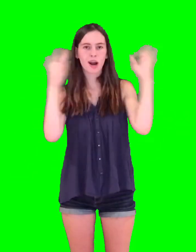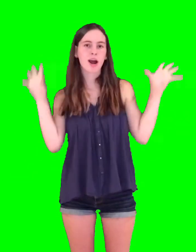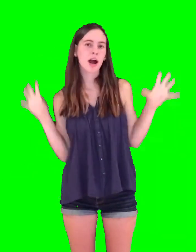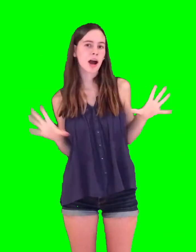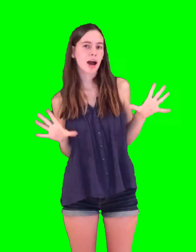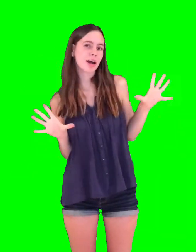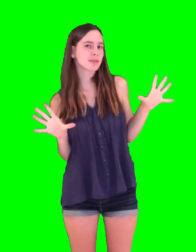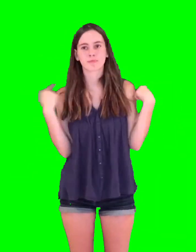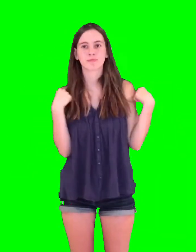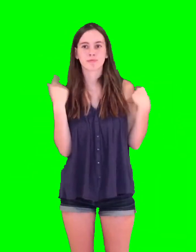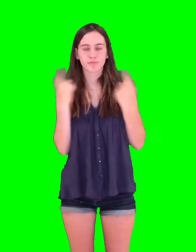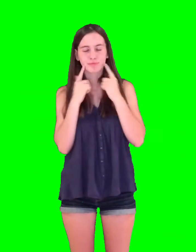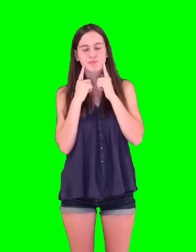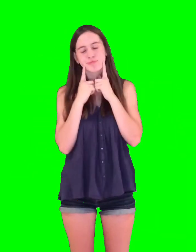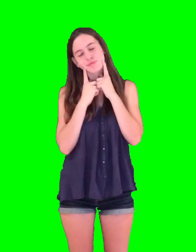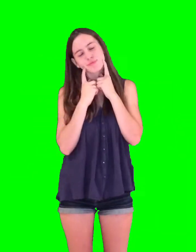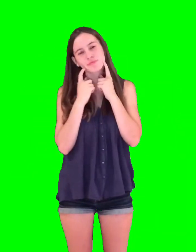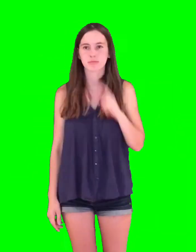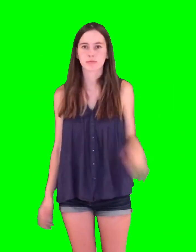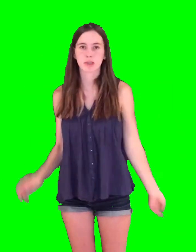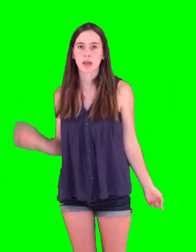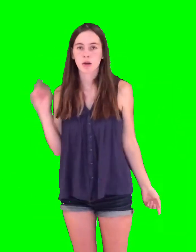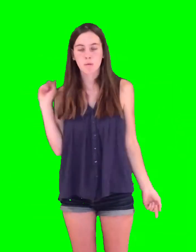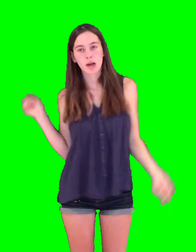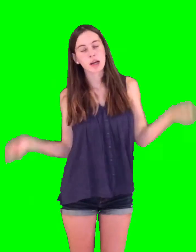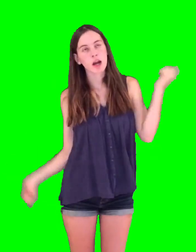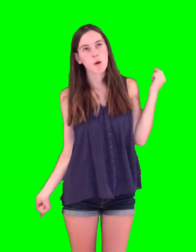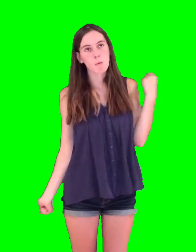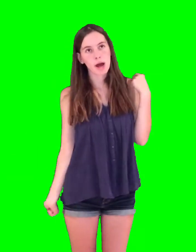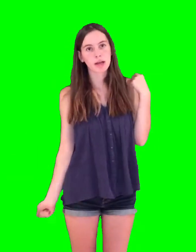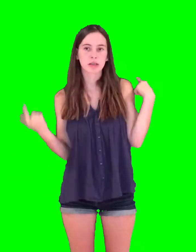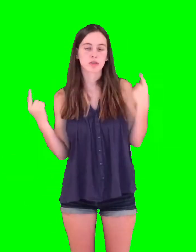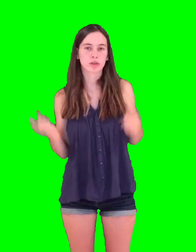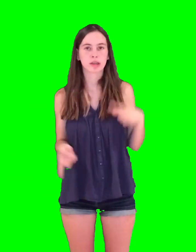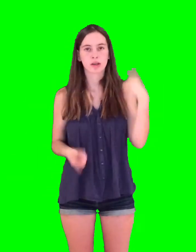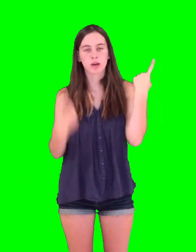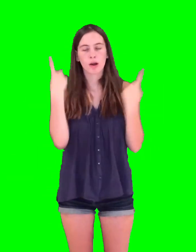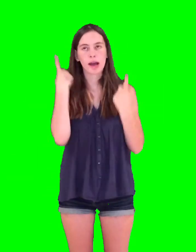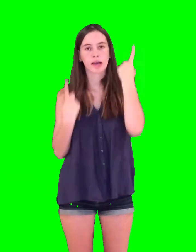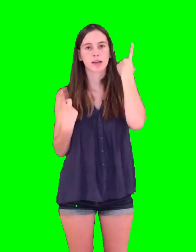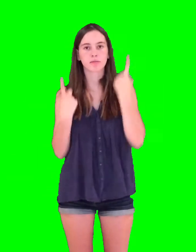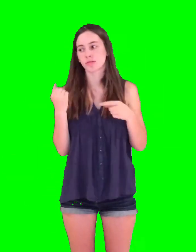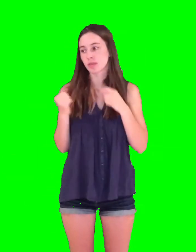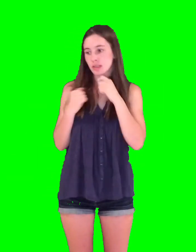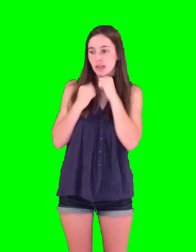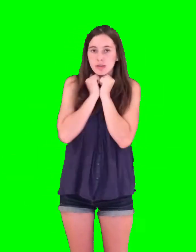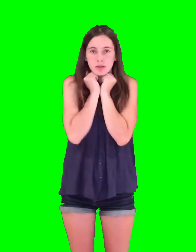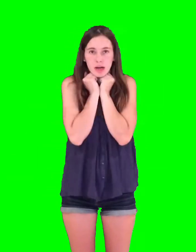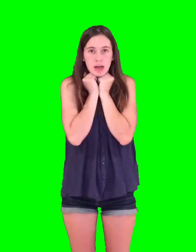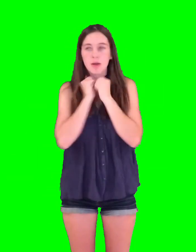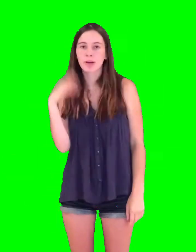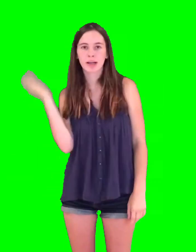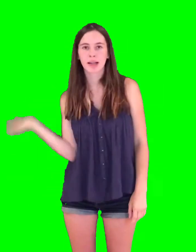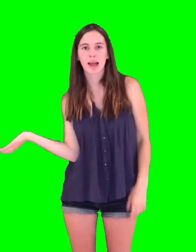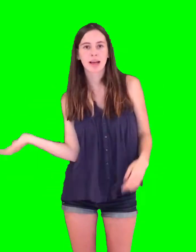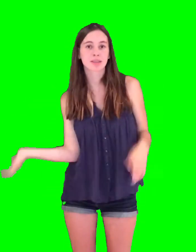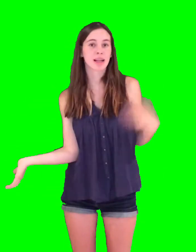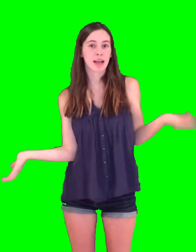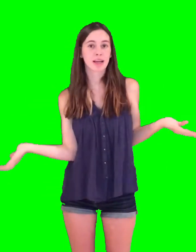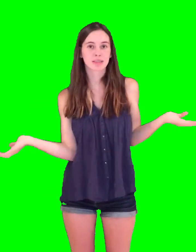it all, and I'm walking on a wire, trying to go higher, feels like I'm surrounded by clowns and liars,